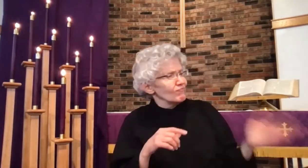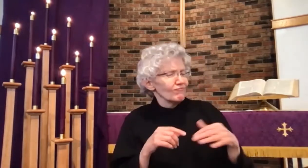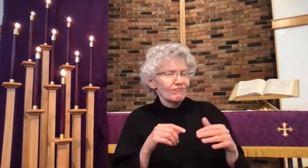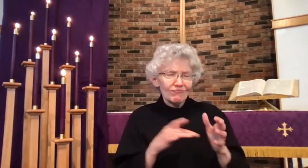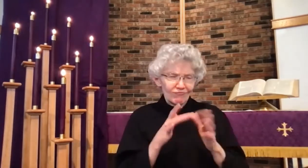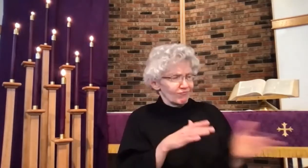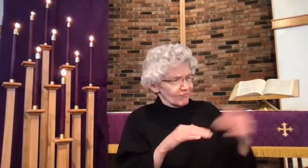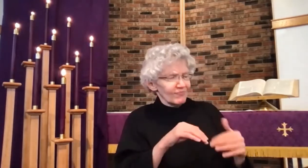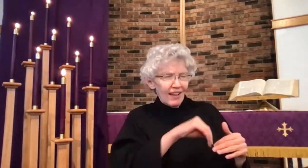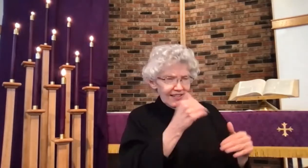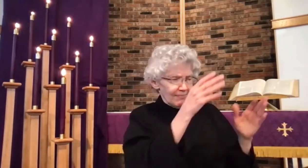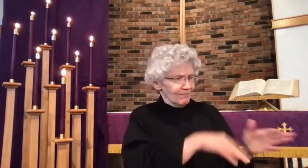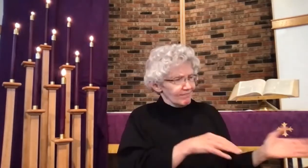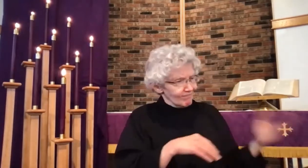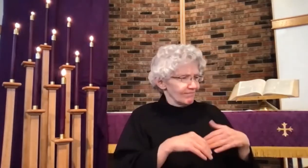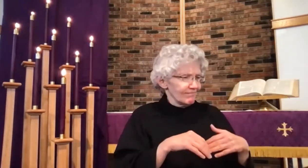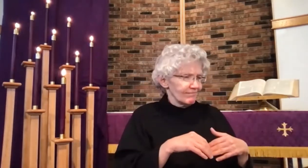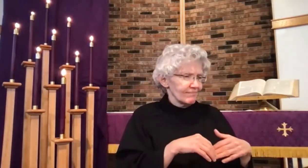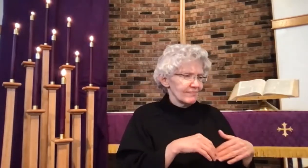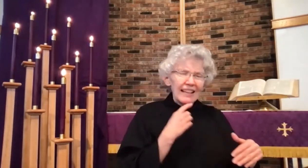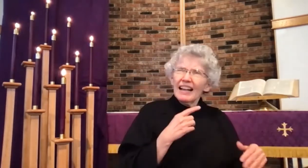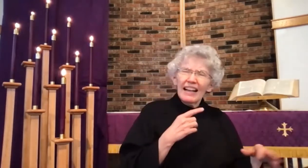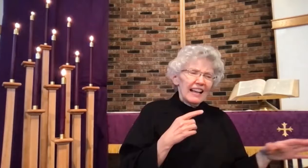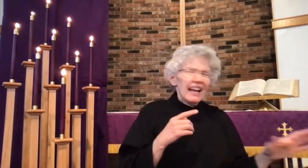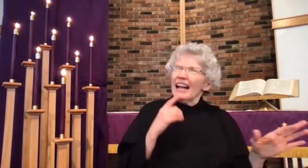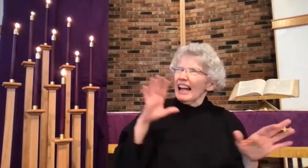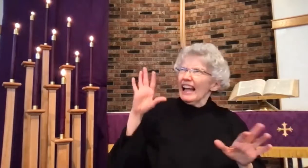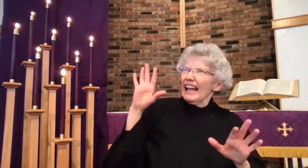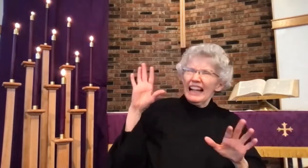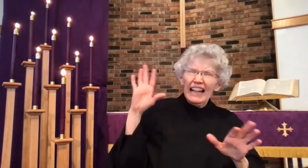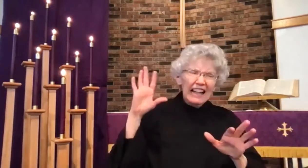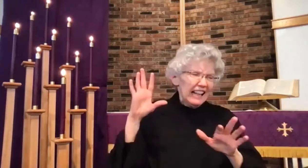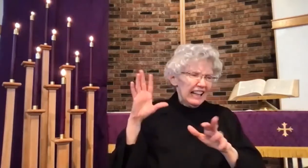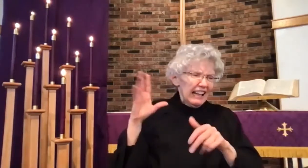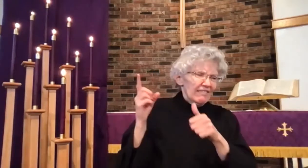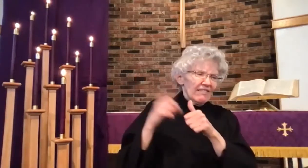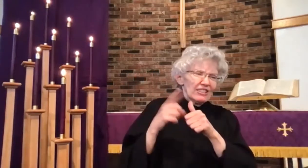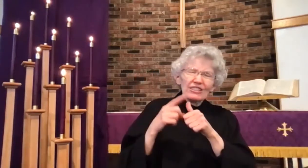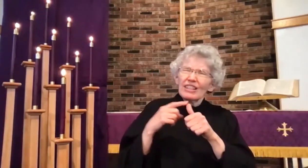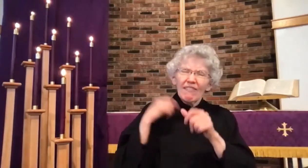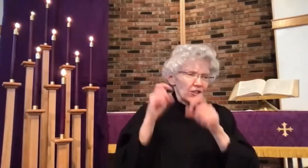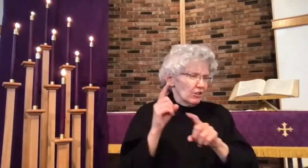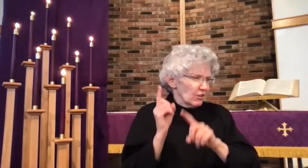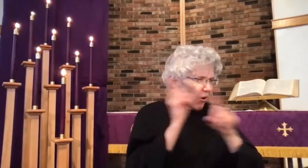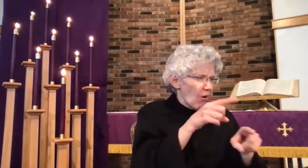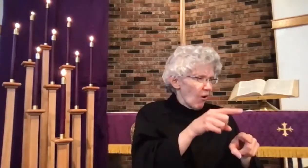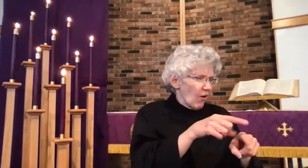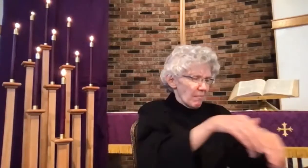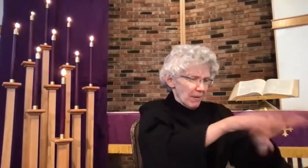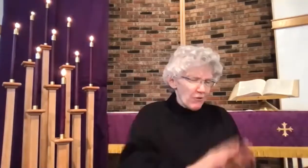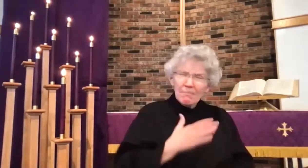To another, Jesus said, "Follow me." But that one said,